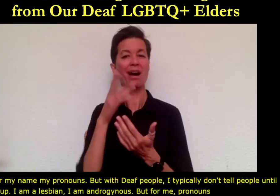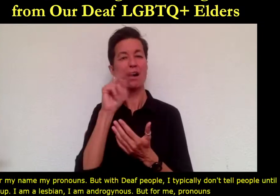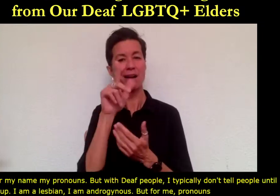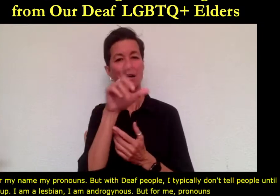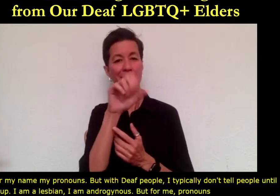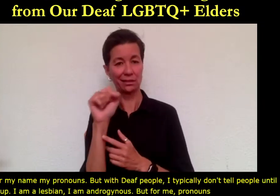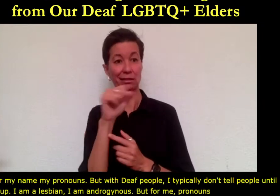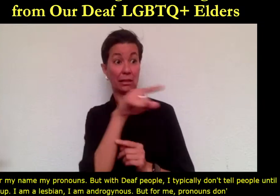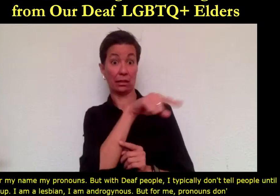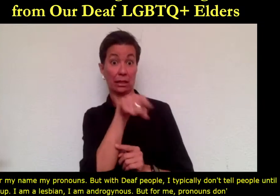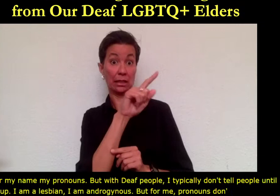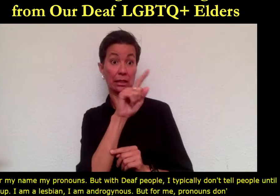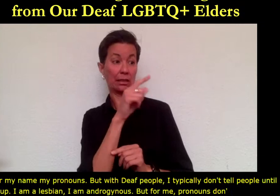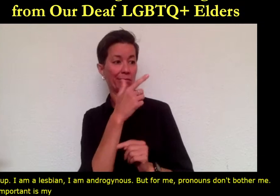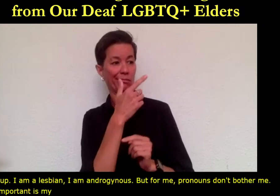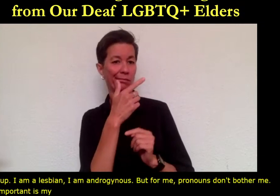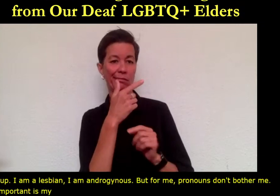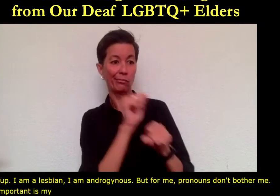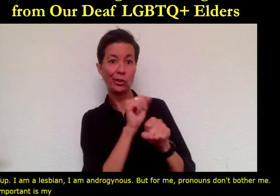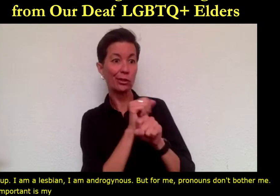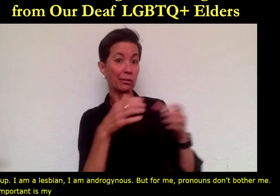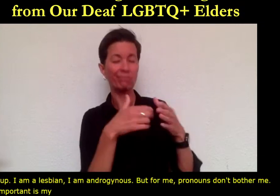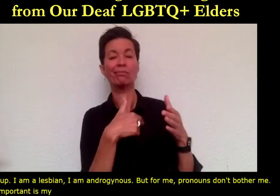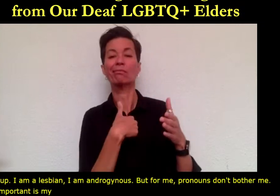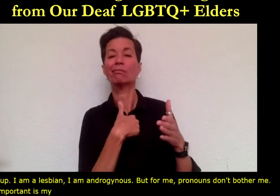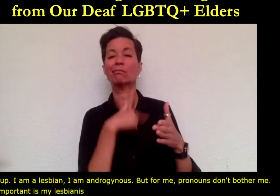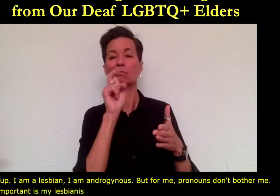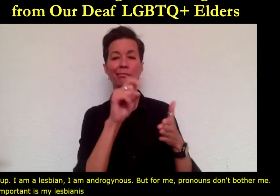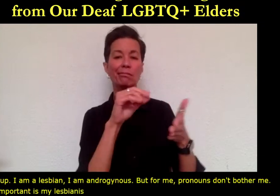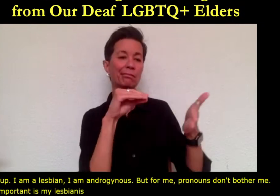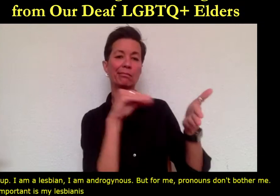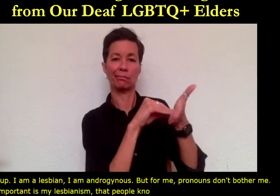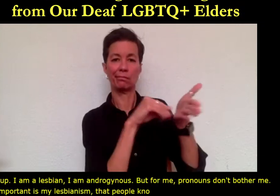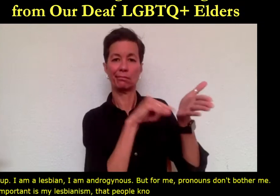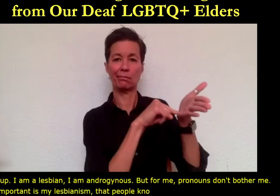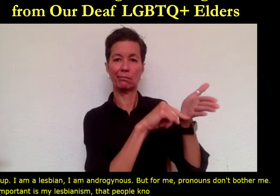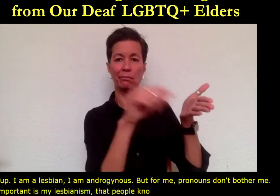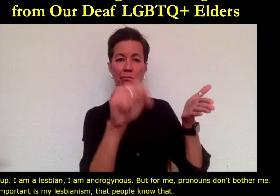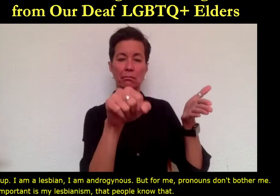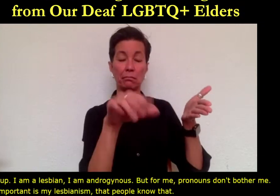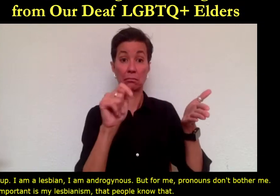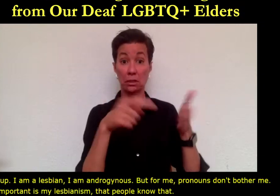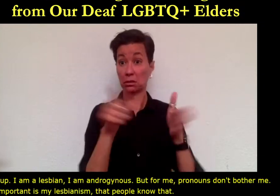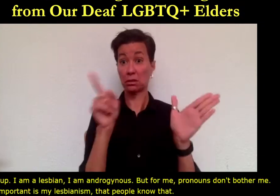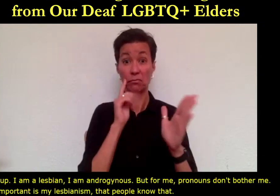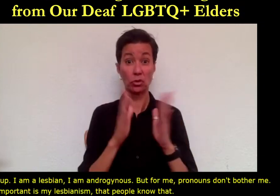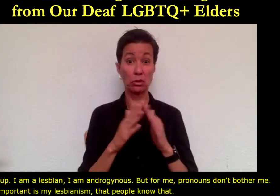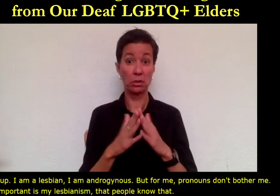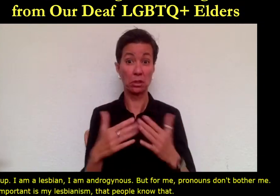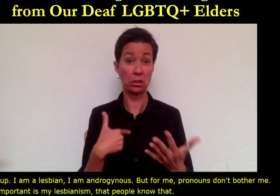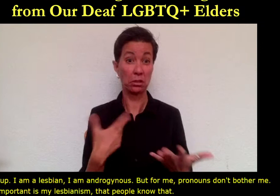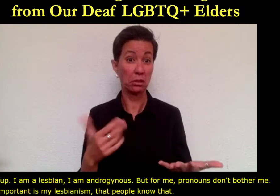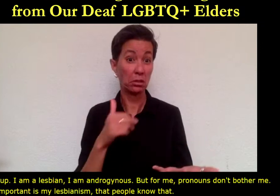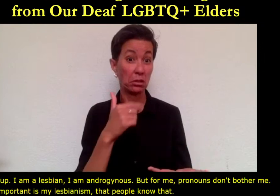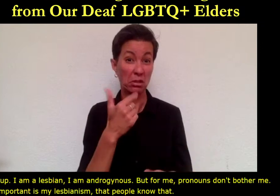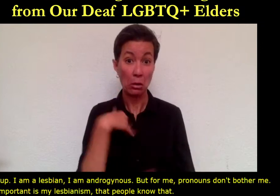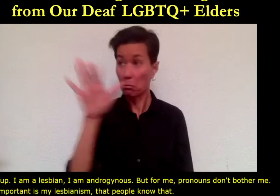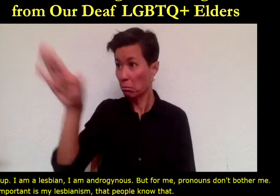that. But pronouns, unless, let's say, at work, I'll put, I'll add my pronouns. But